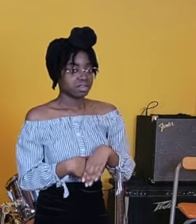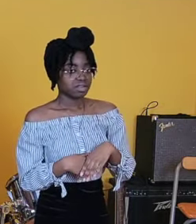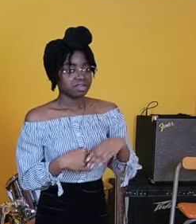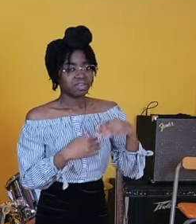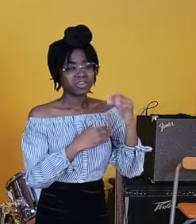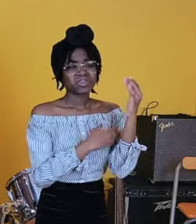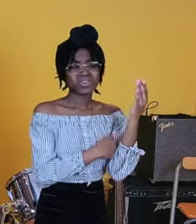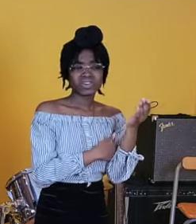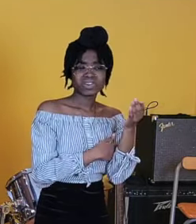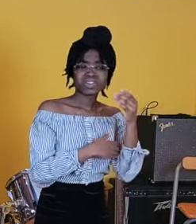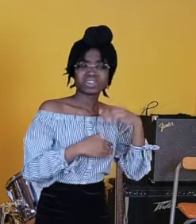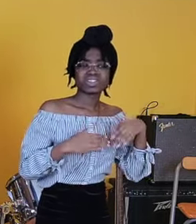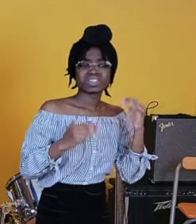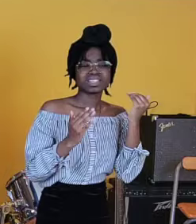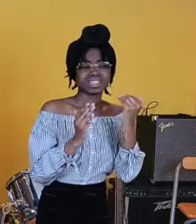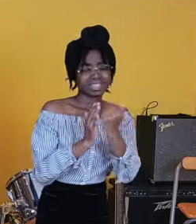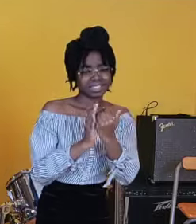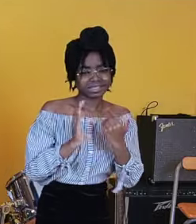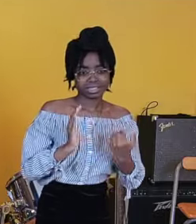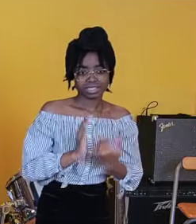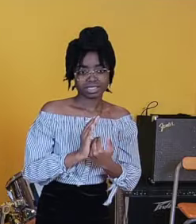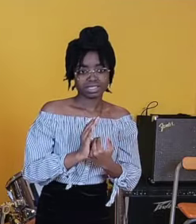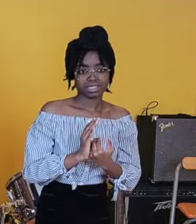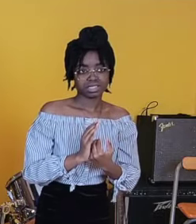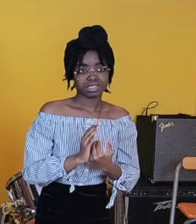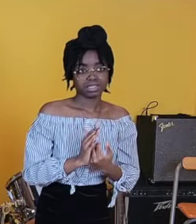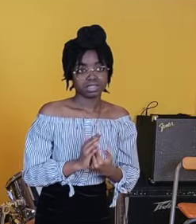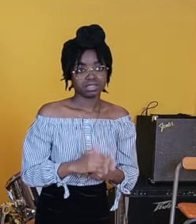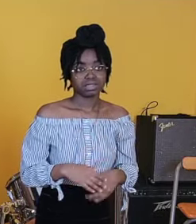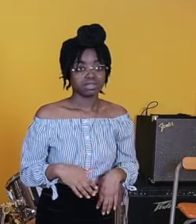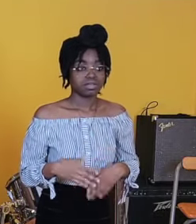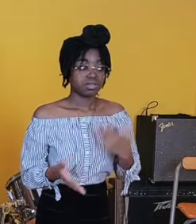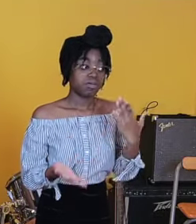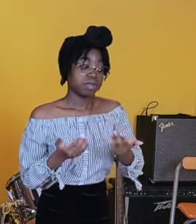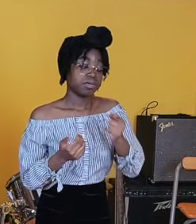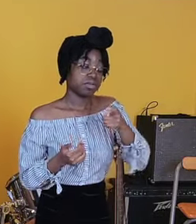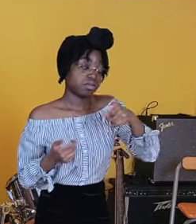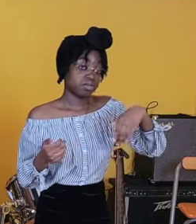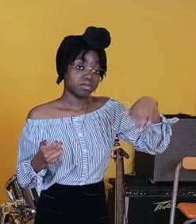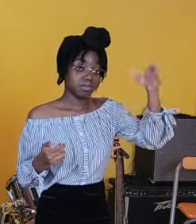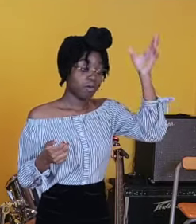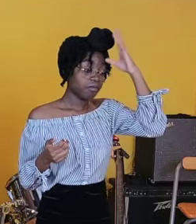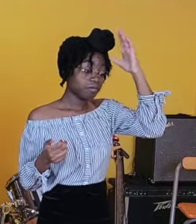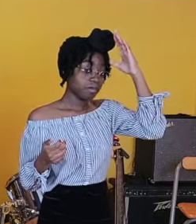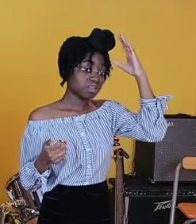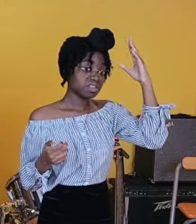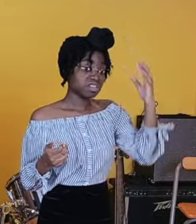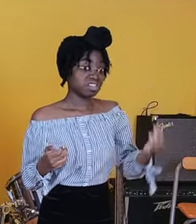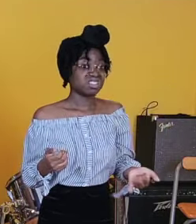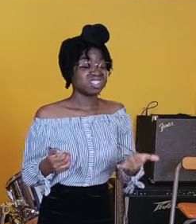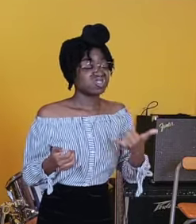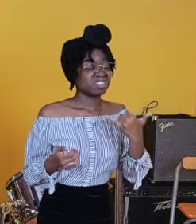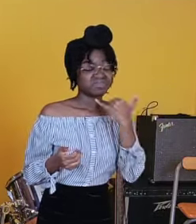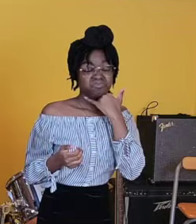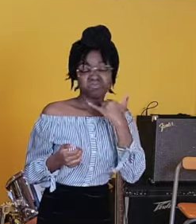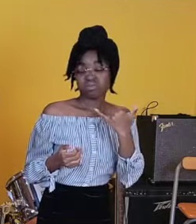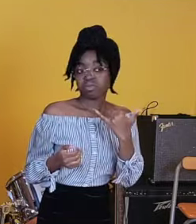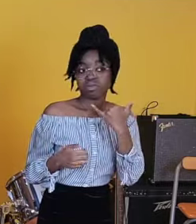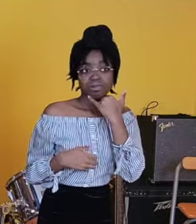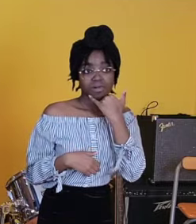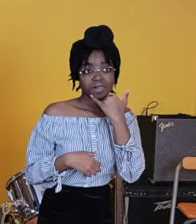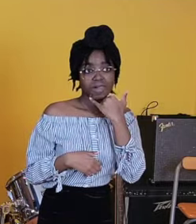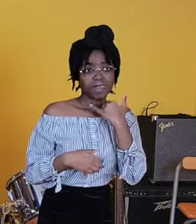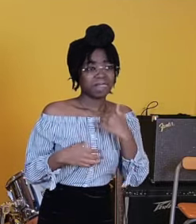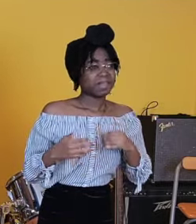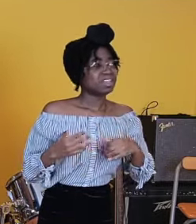a father. You are a father. Maybe you messed up big time and you don't know how to make amends. The first thing you want to